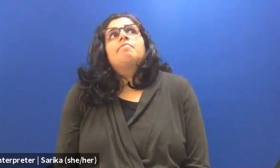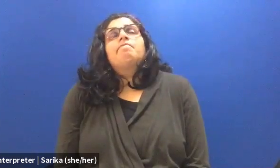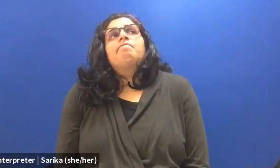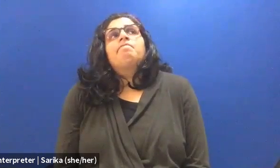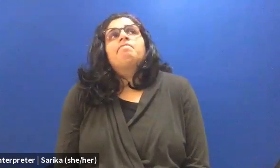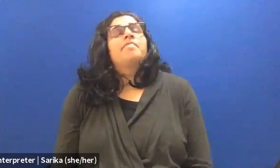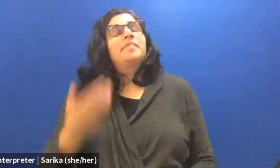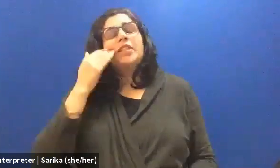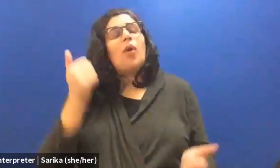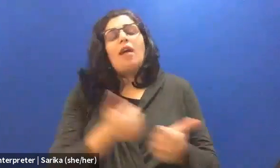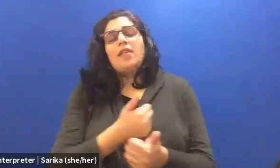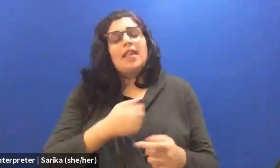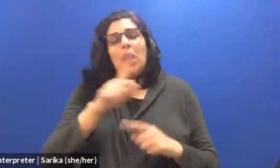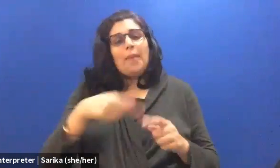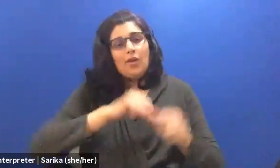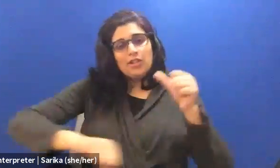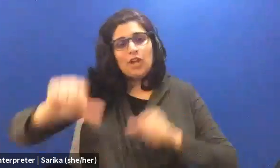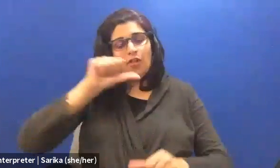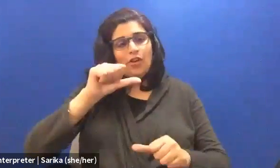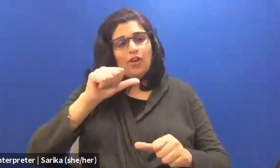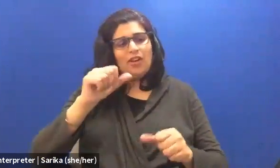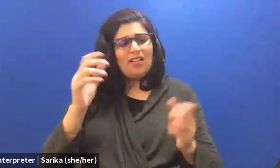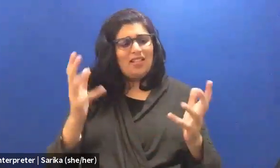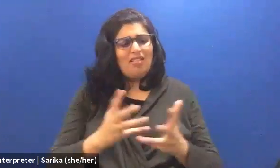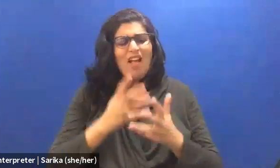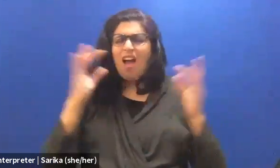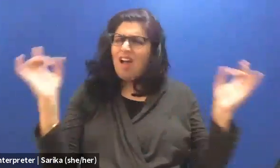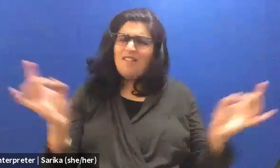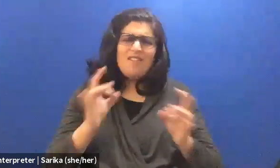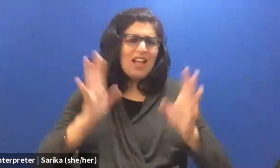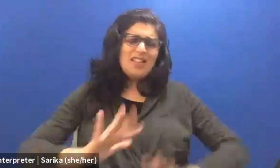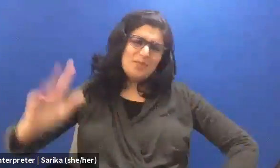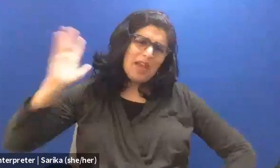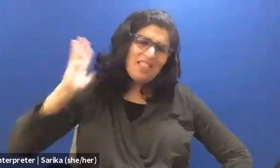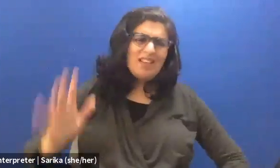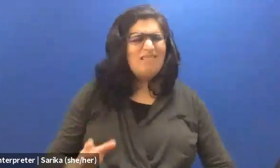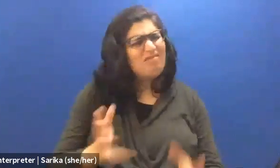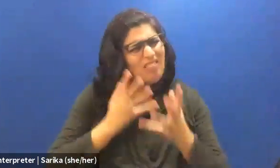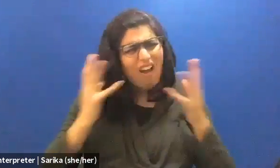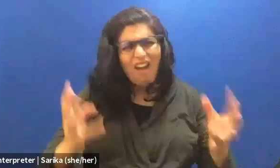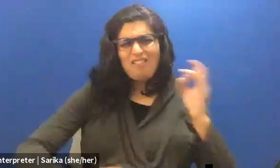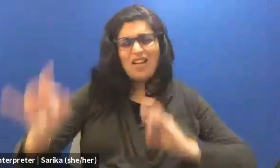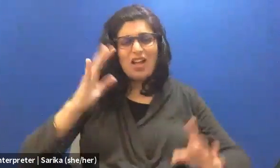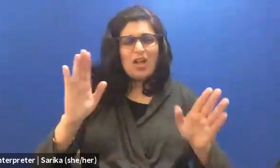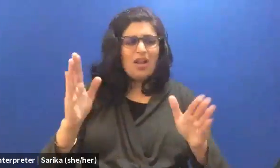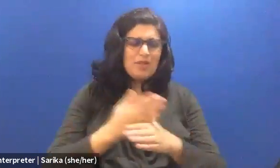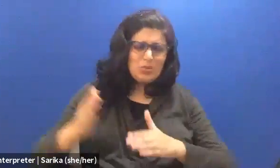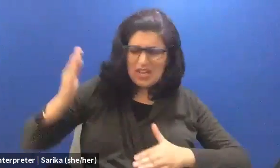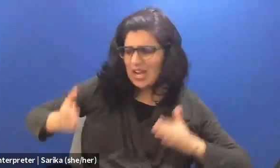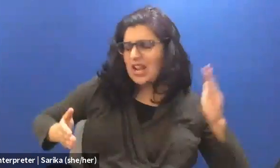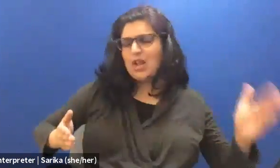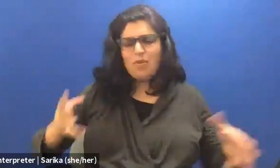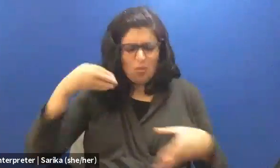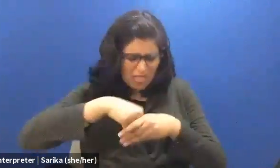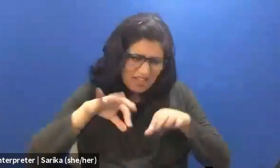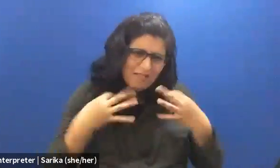knew everything about each other. And there was a lot of violence in those days, between neighbors and within families. And